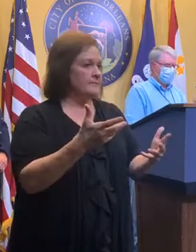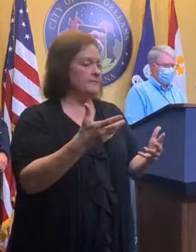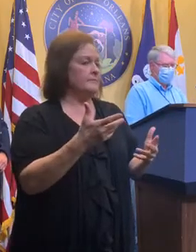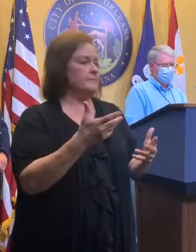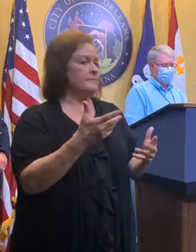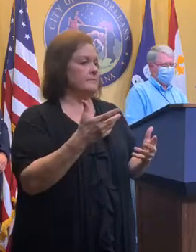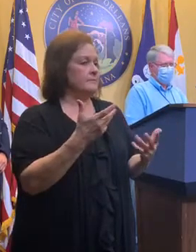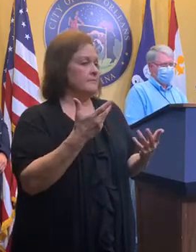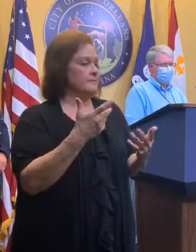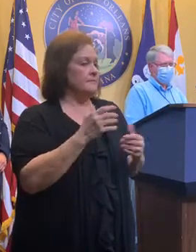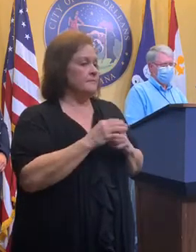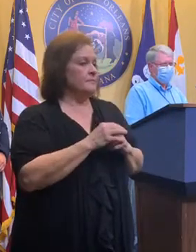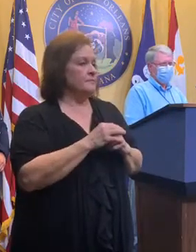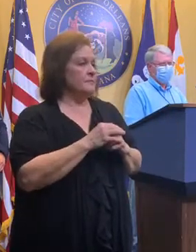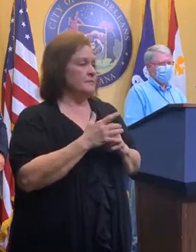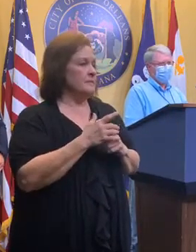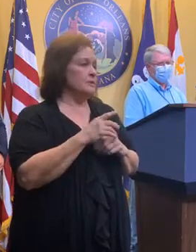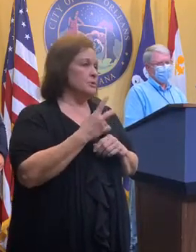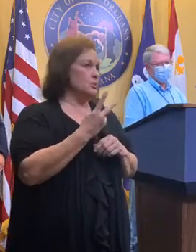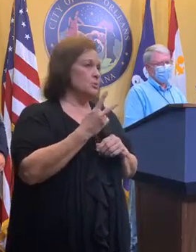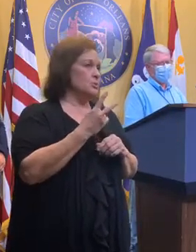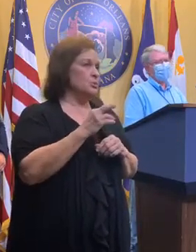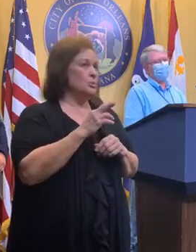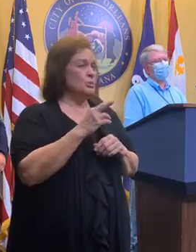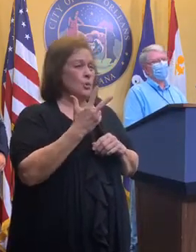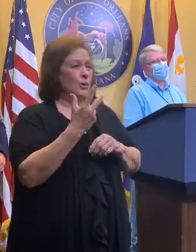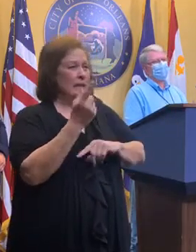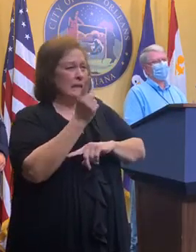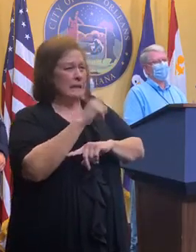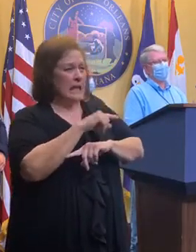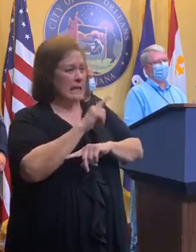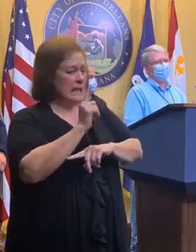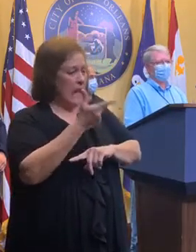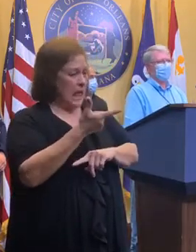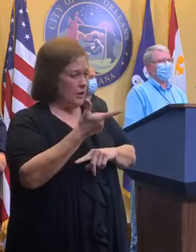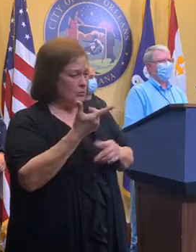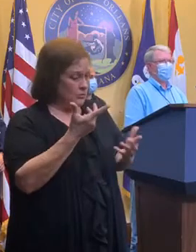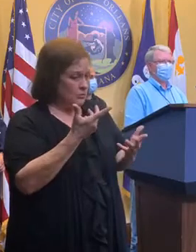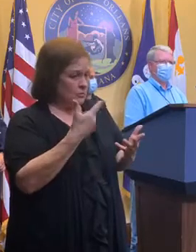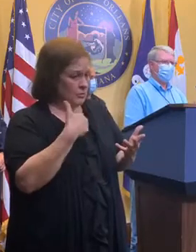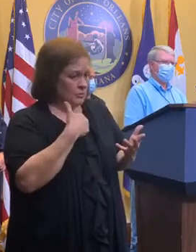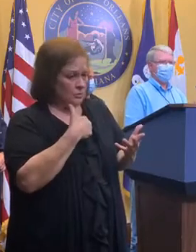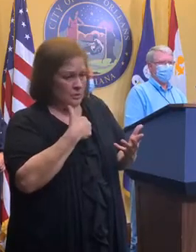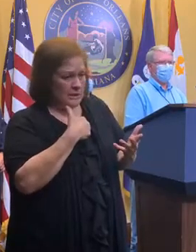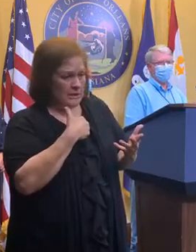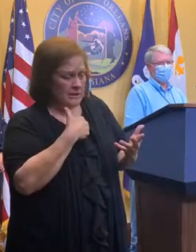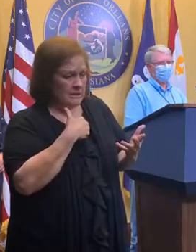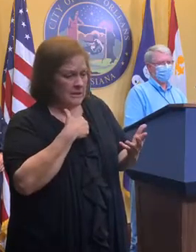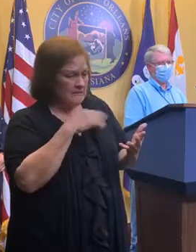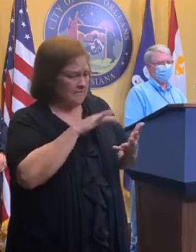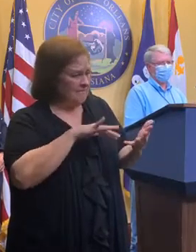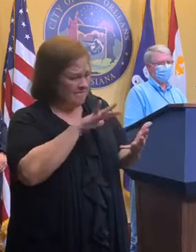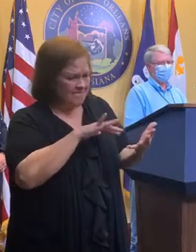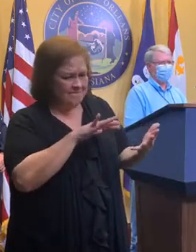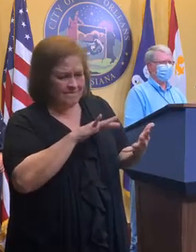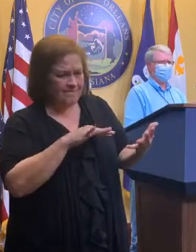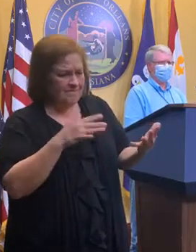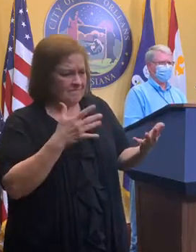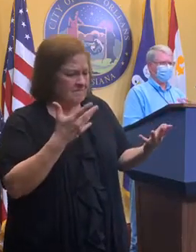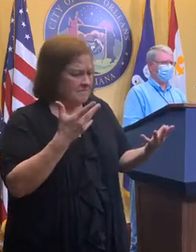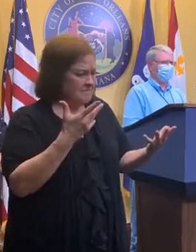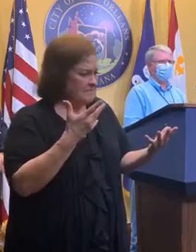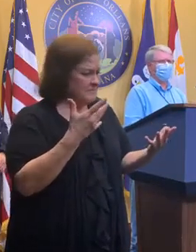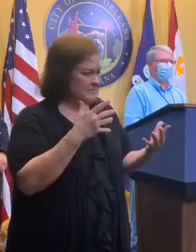at least the 2 or 3 days leading up to it, the data that I've seen so far there, there was not an indication that, you know, as far as any kind